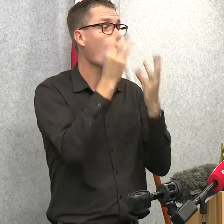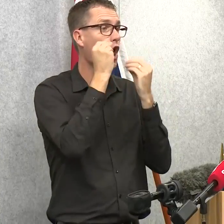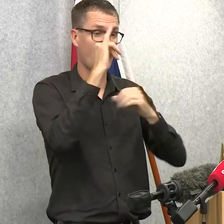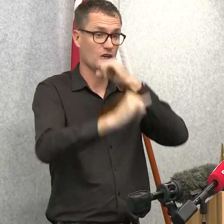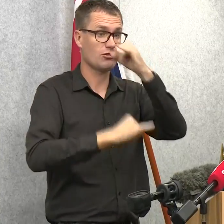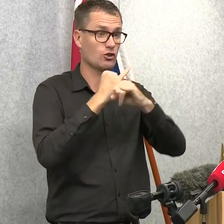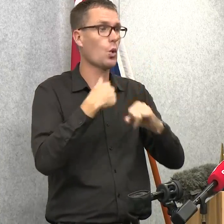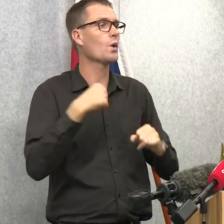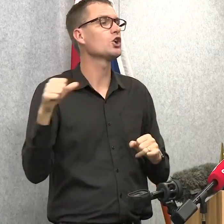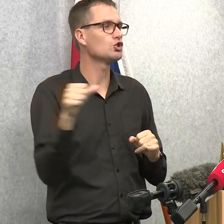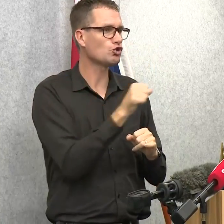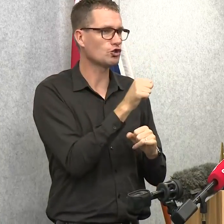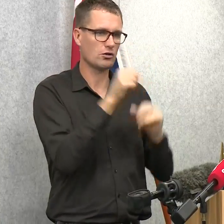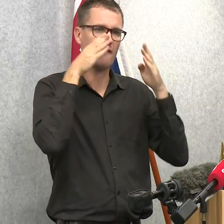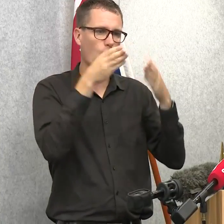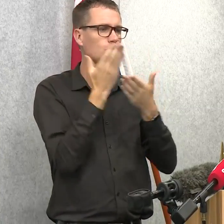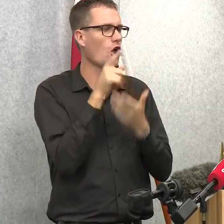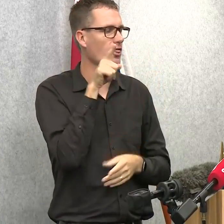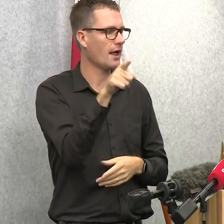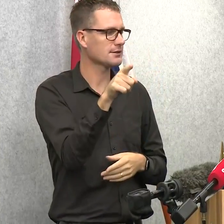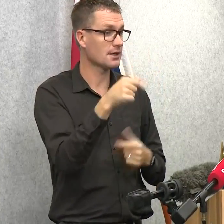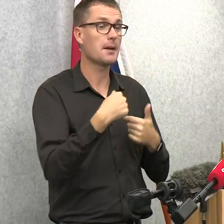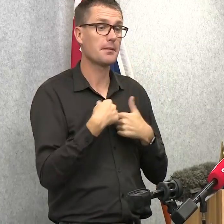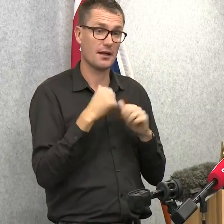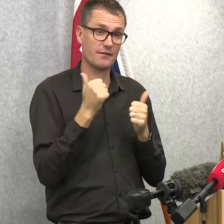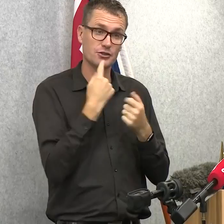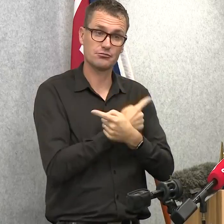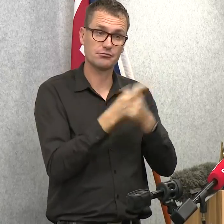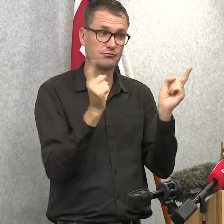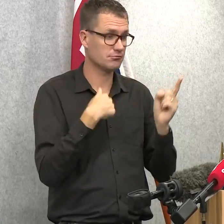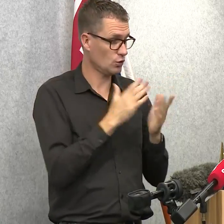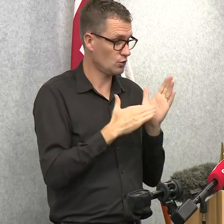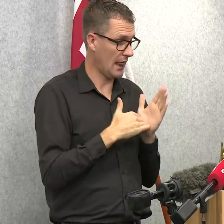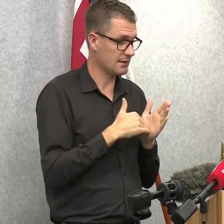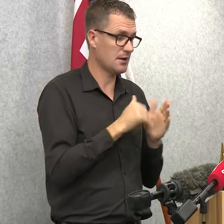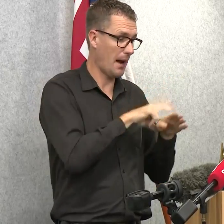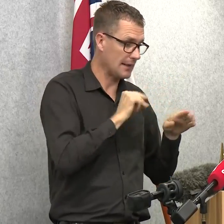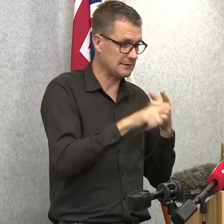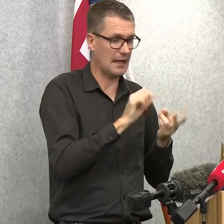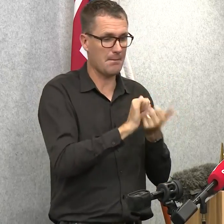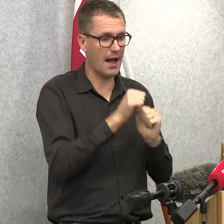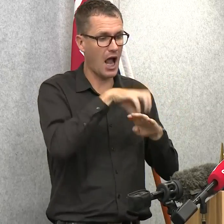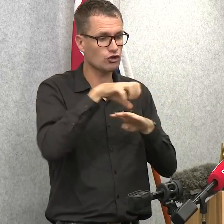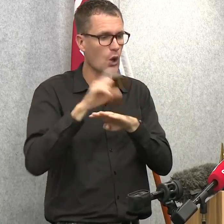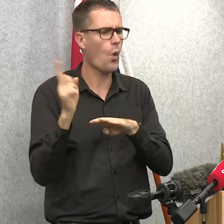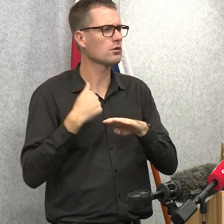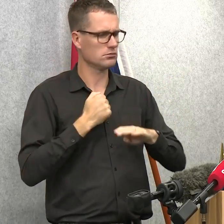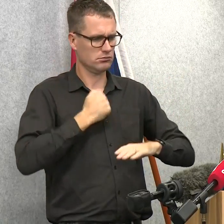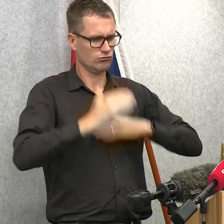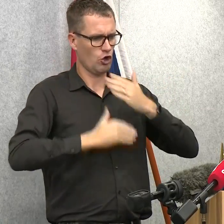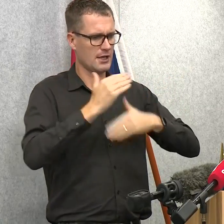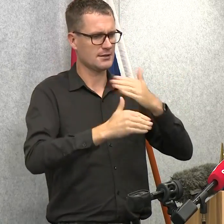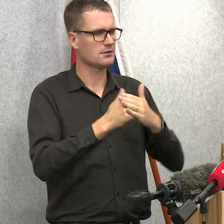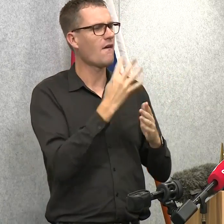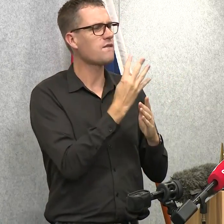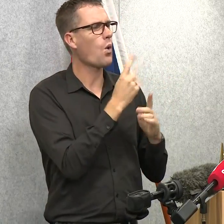be our focus. I've talked about what the New Zealand Police and our partner agencies will do, especially over the next 4 to 6 weeks.